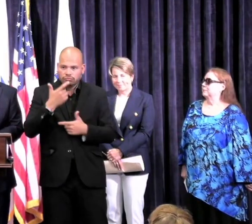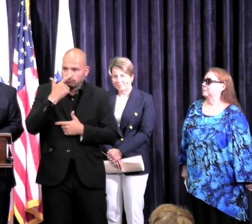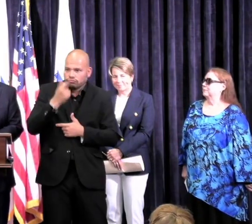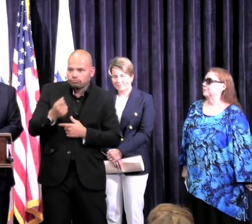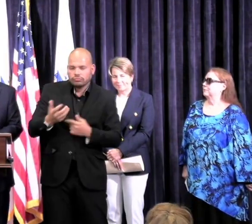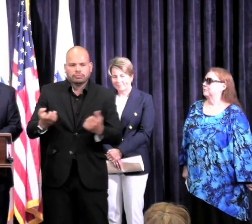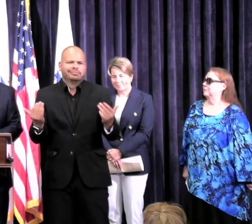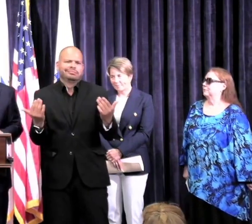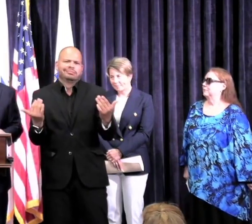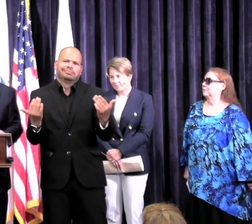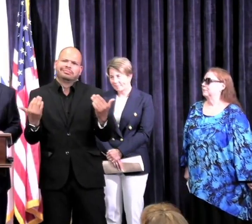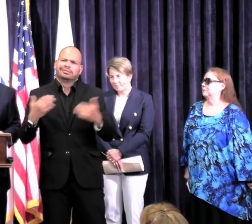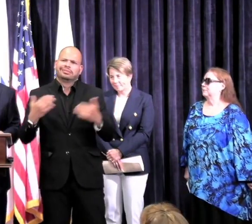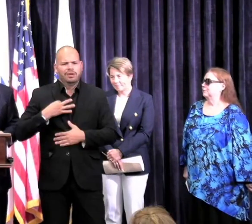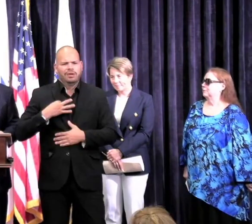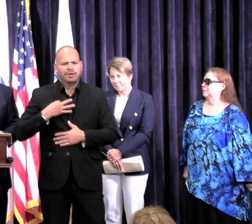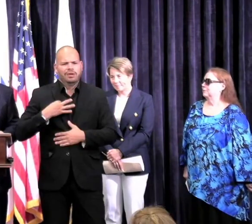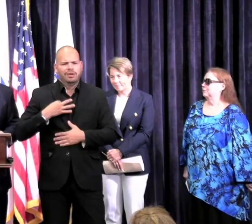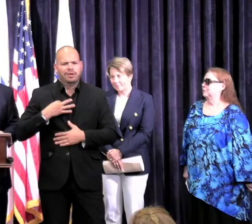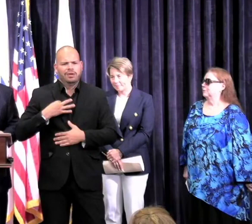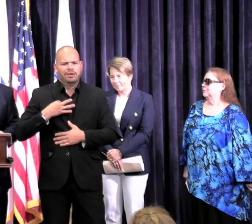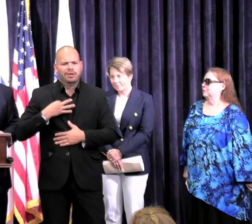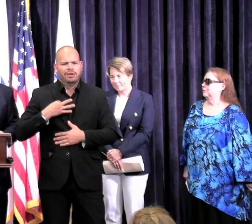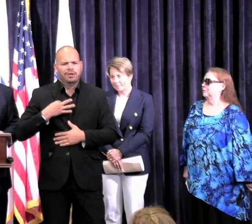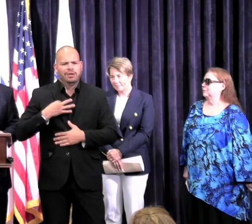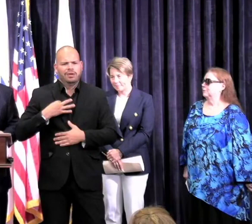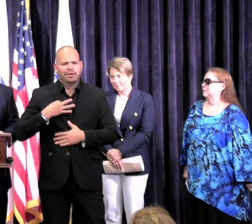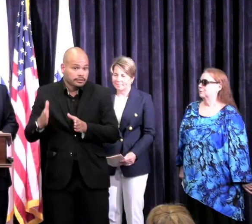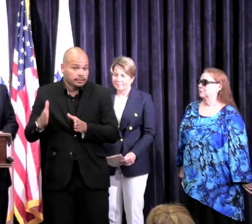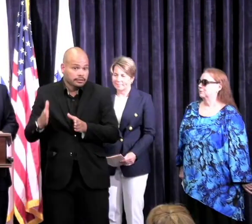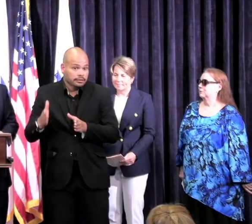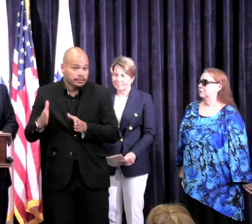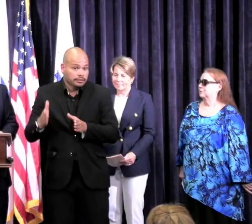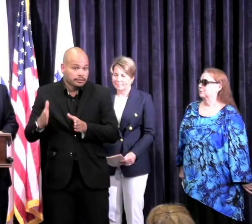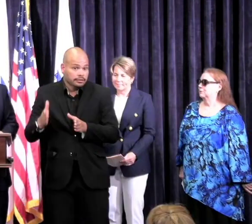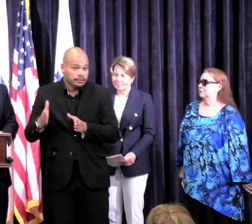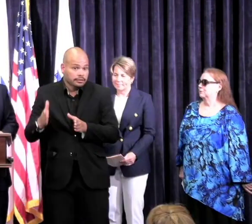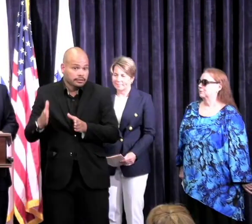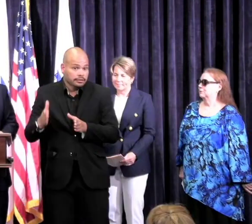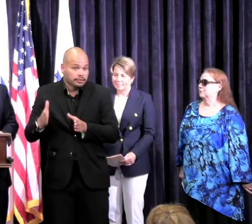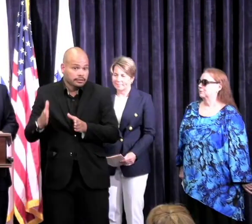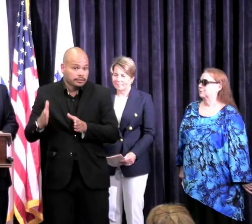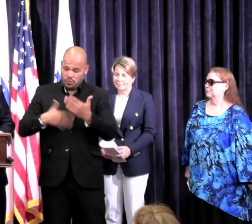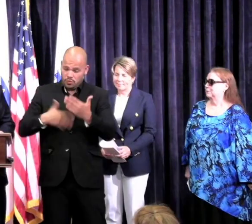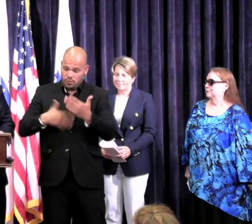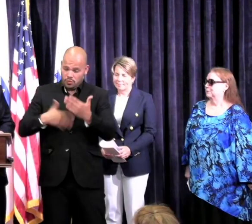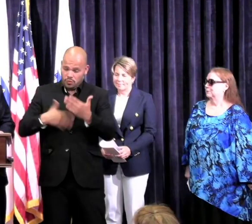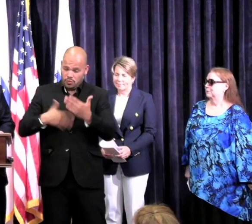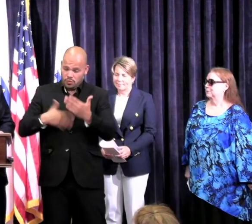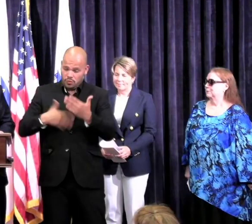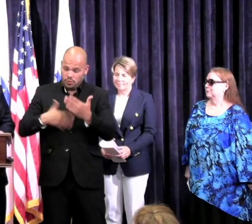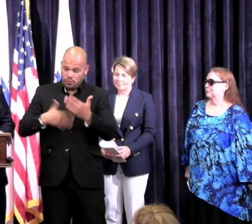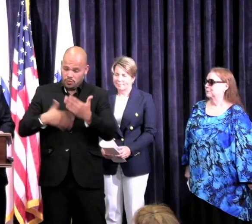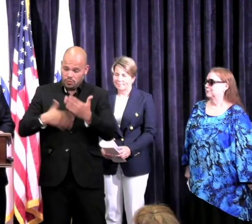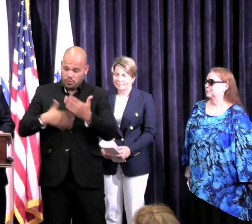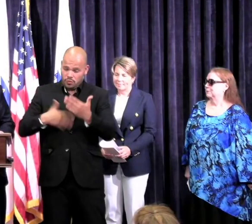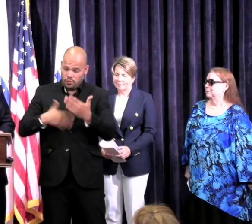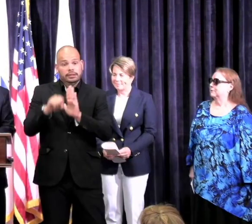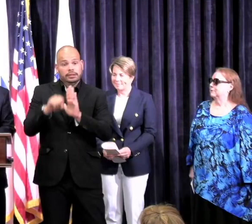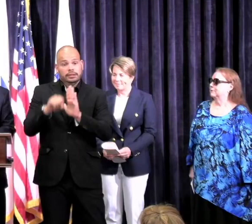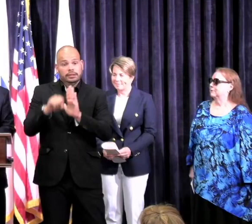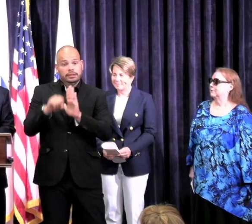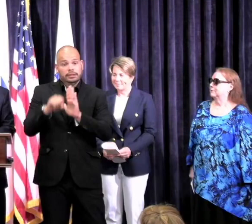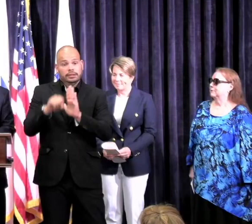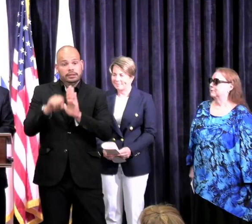the planning and coordination to make all of our websites accessible I am also excited to work with the incoming